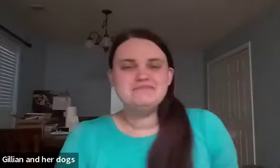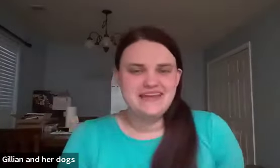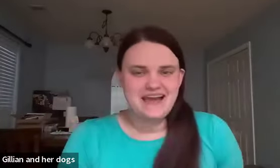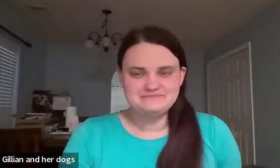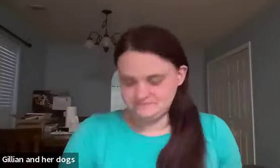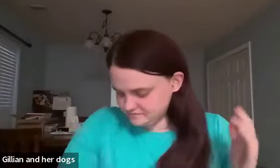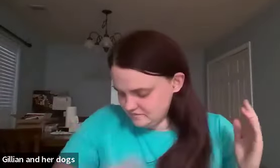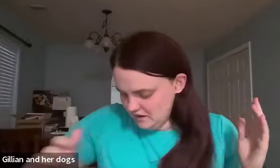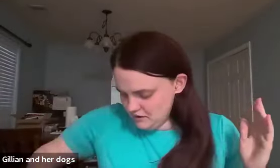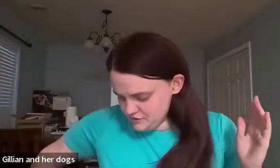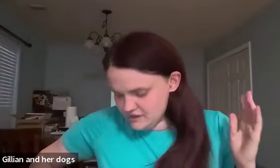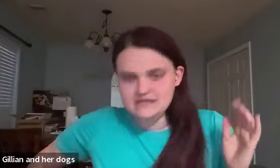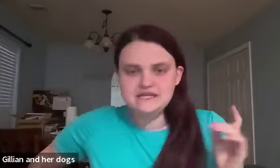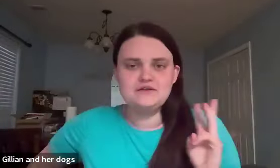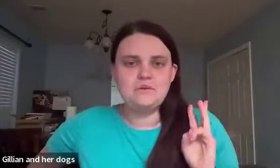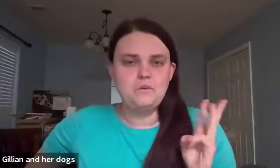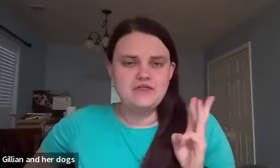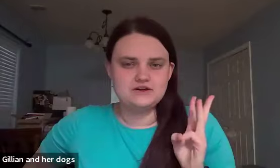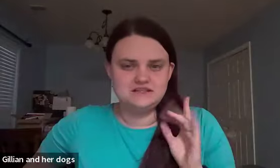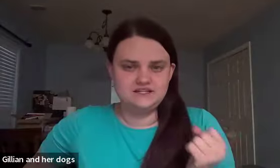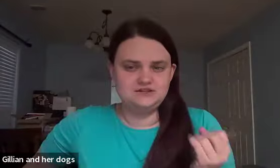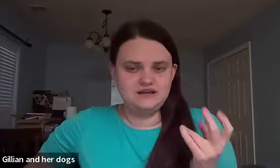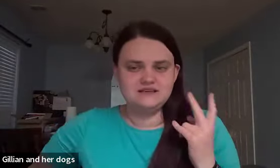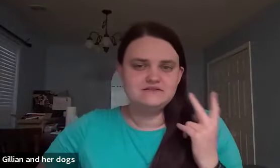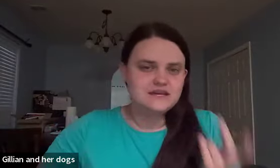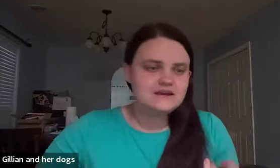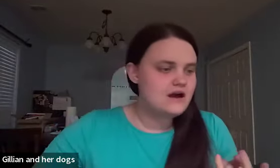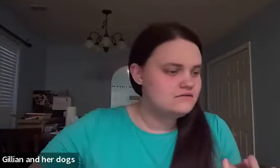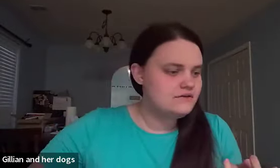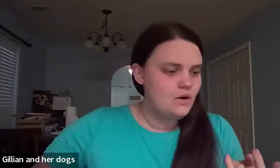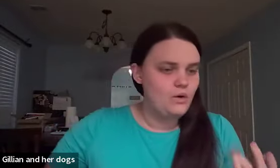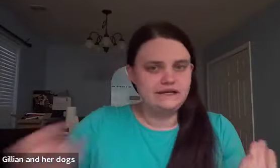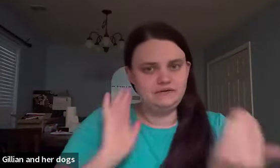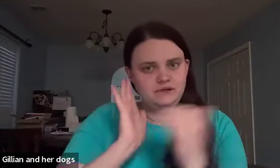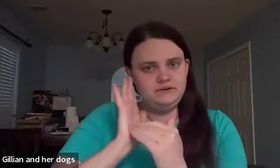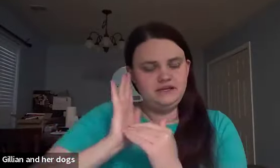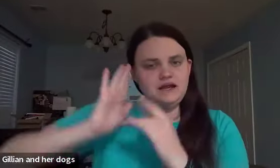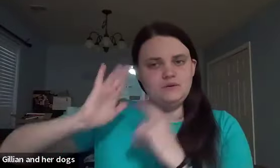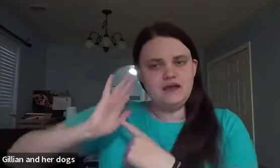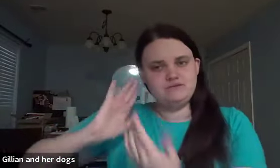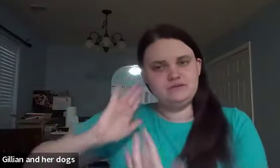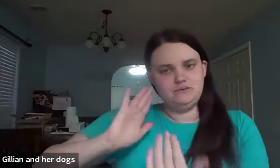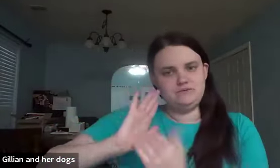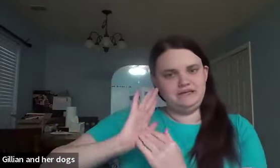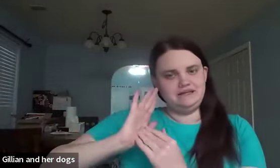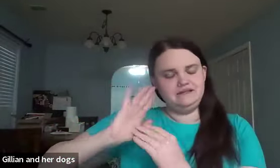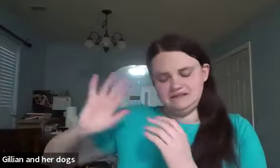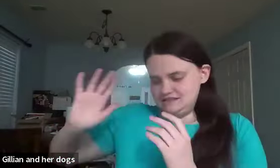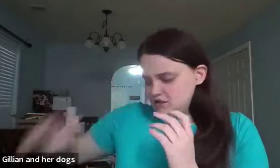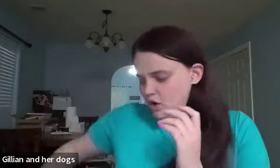But yeah. Are there any other weather signs you guys can think of or need repeat? I know we haven't really repeated. It's a little